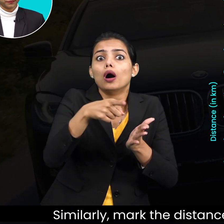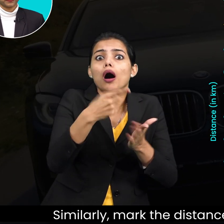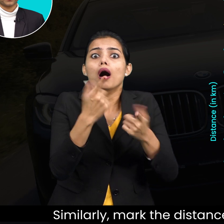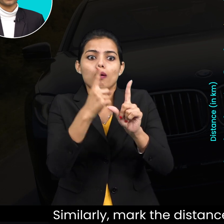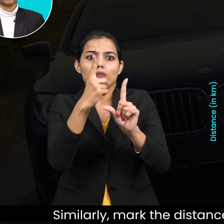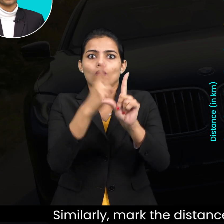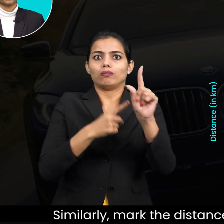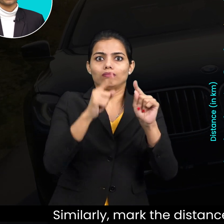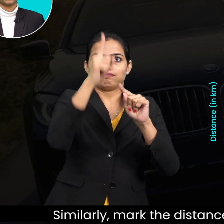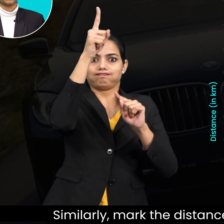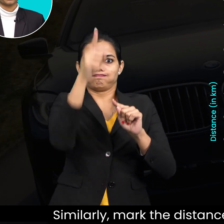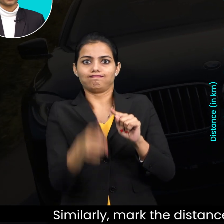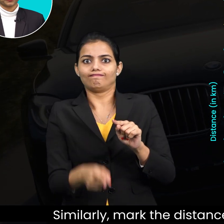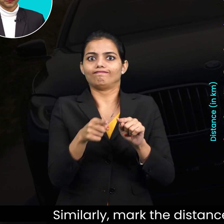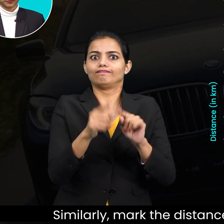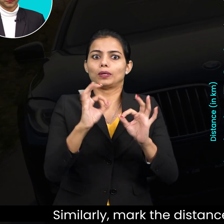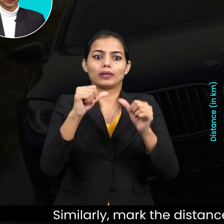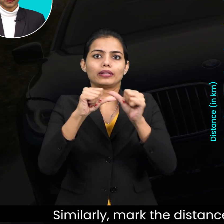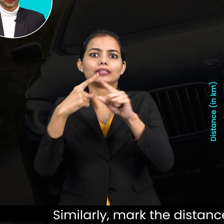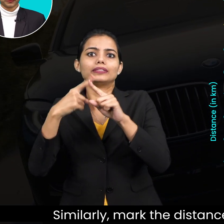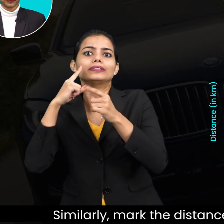y-axis.